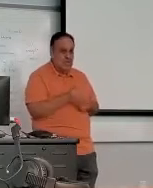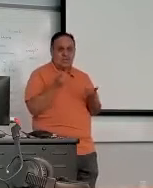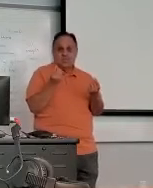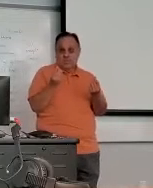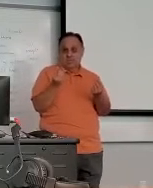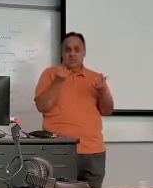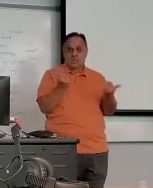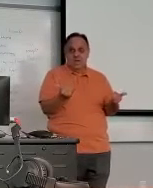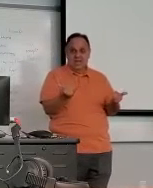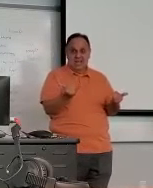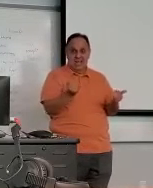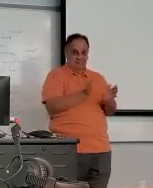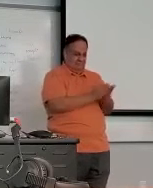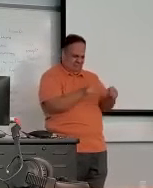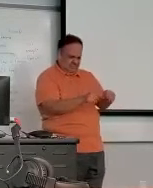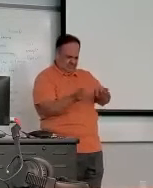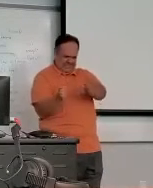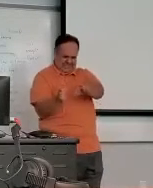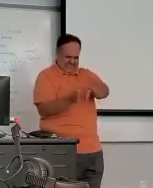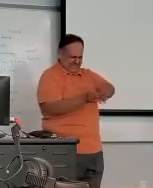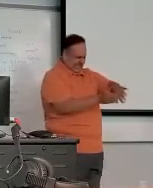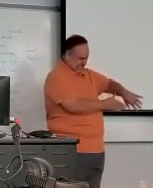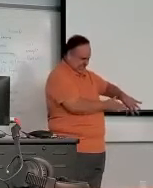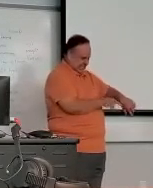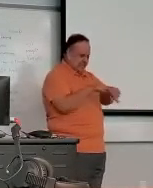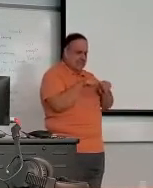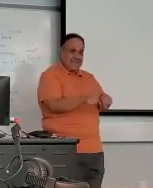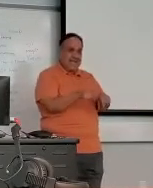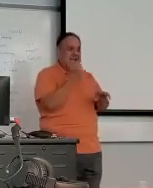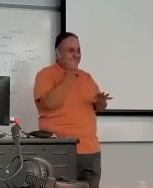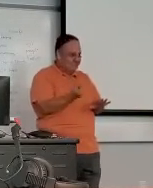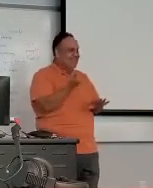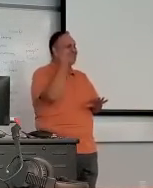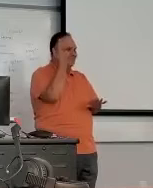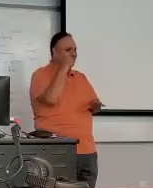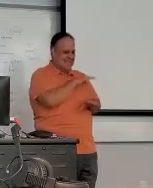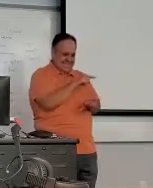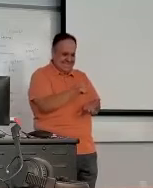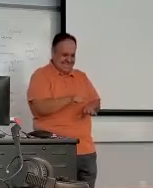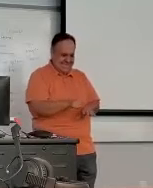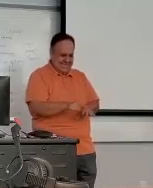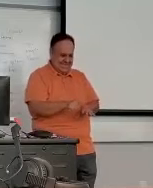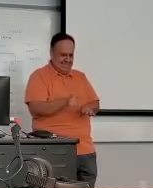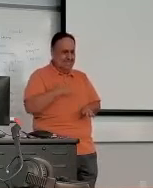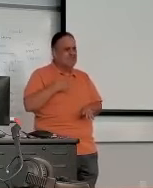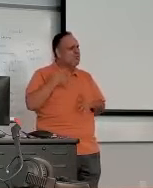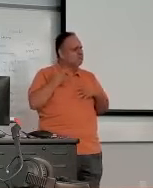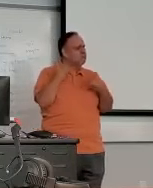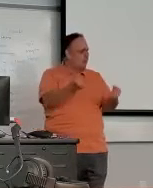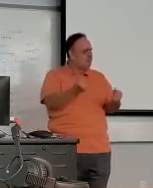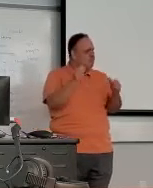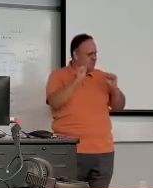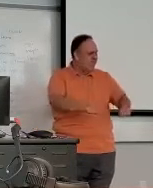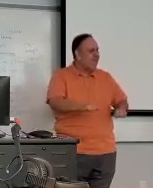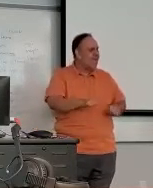erase all of that and make it understandable so that you have confidence and so that you'll feel like you can do it, and you can do it. All right, so what we're